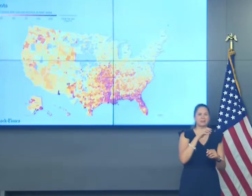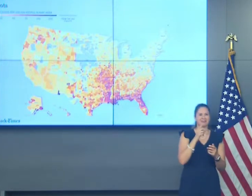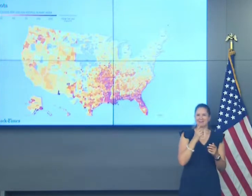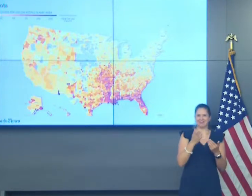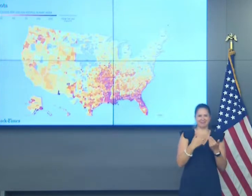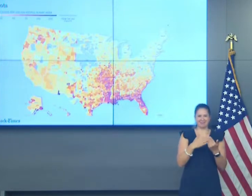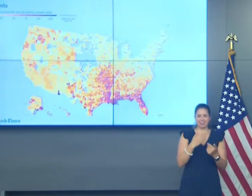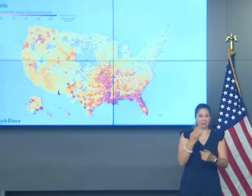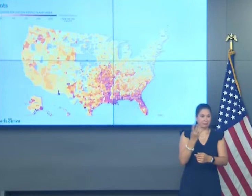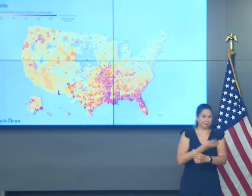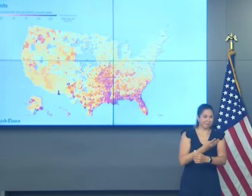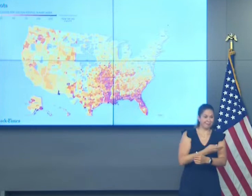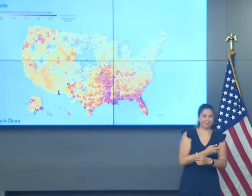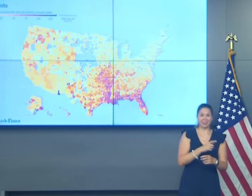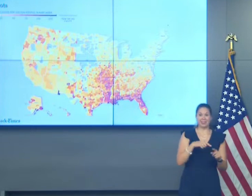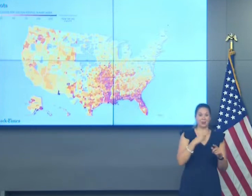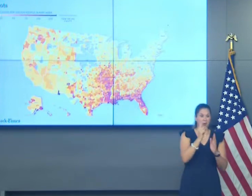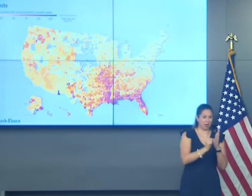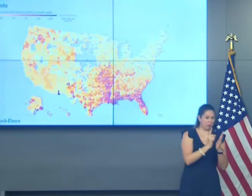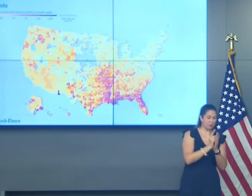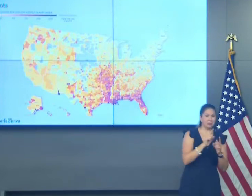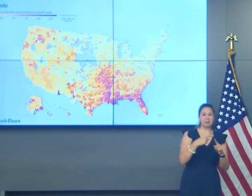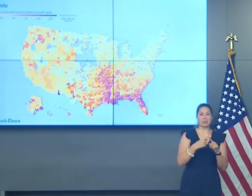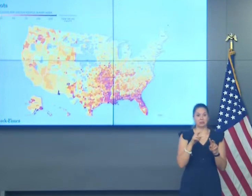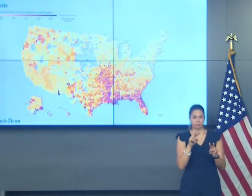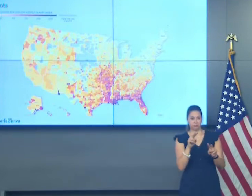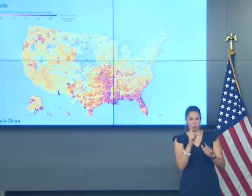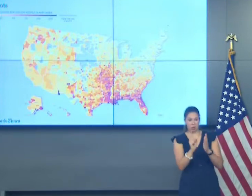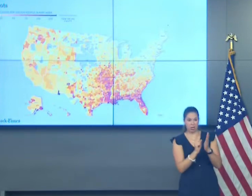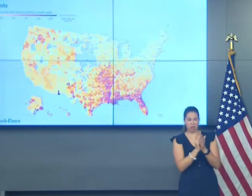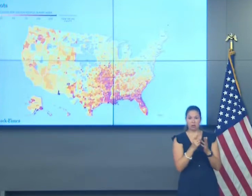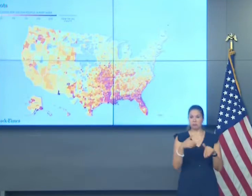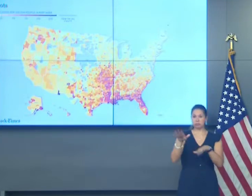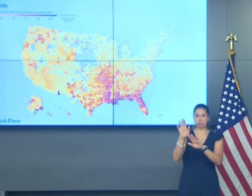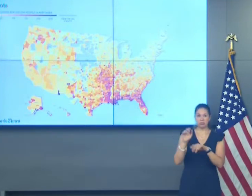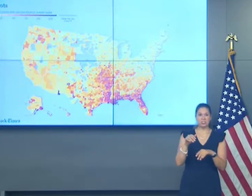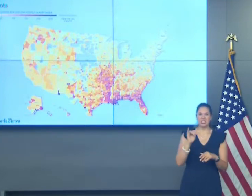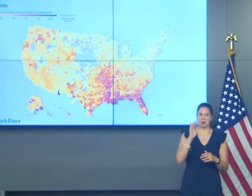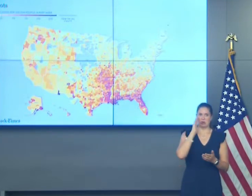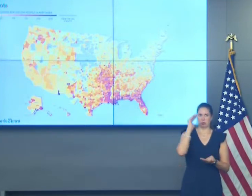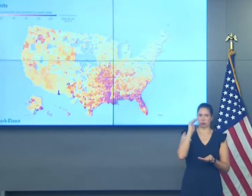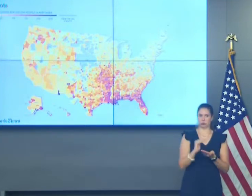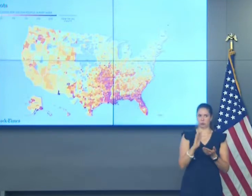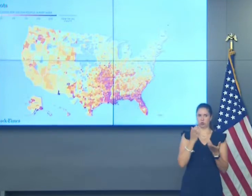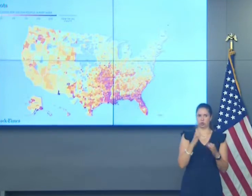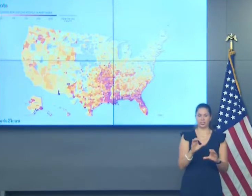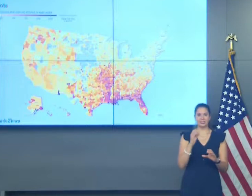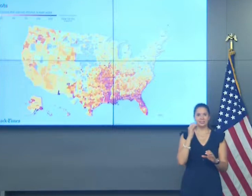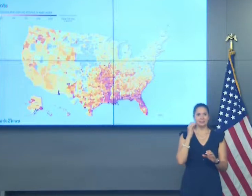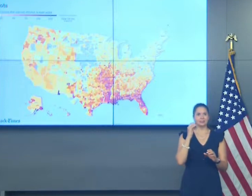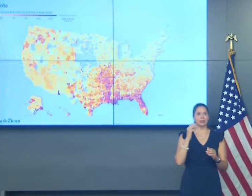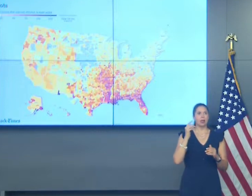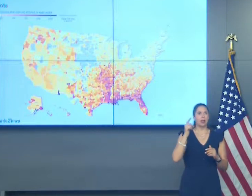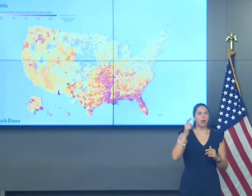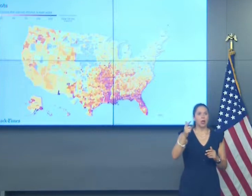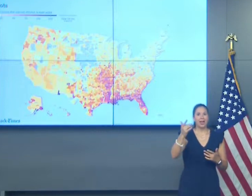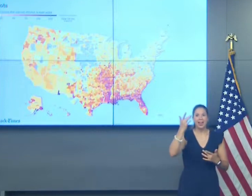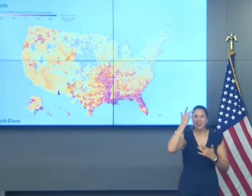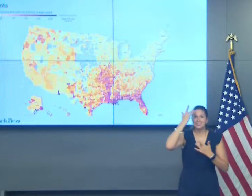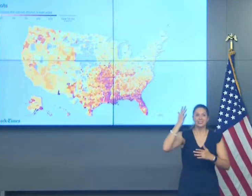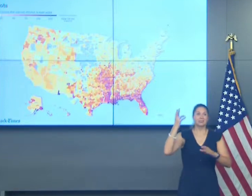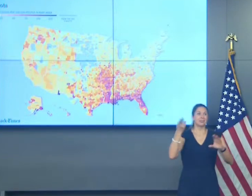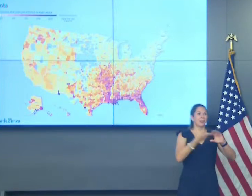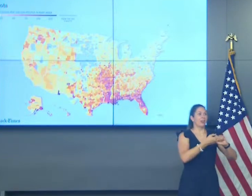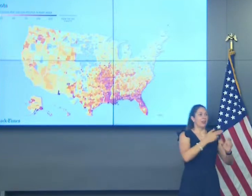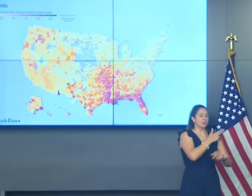hospitals in the state are offering this now. It really will reduce your chance of needing hospitalization, of getting sick, if you